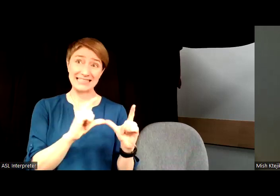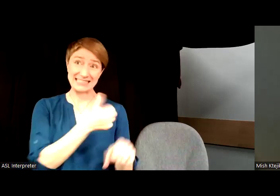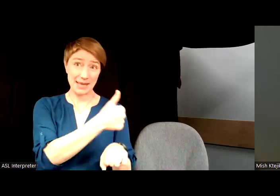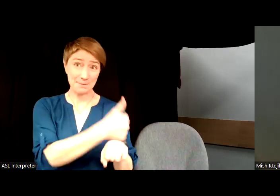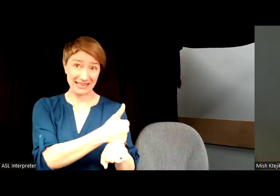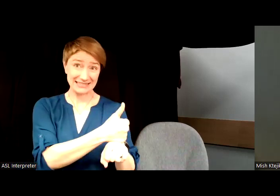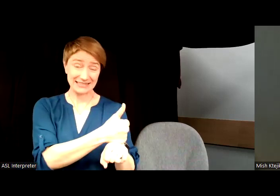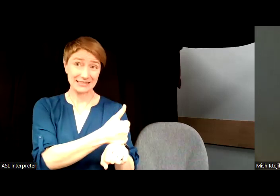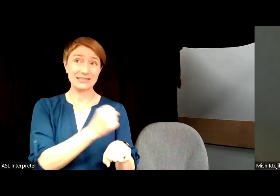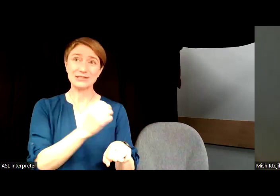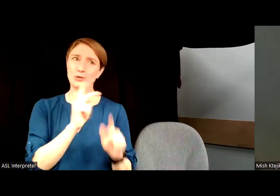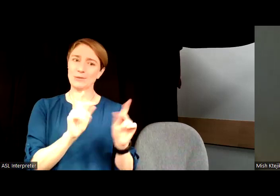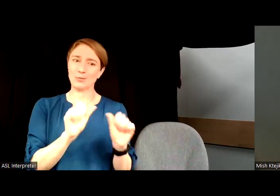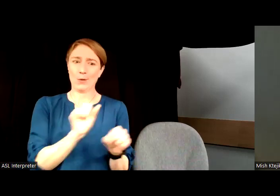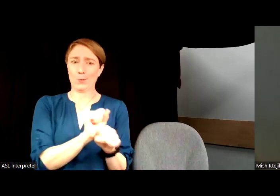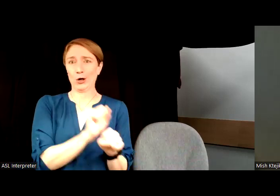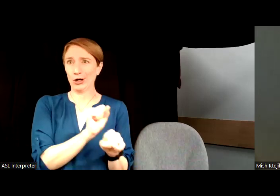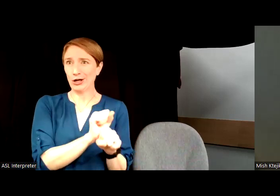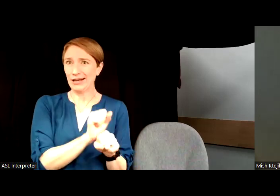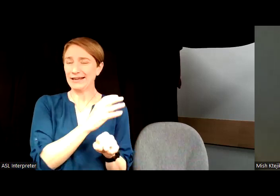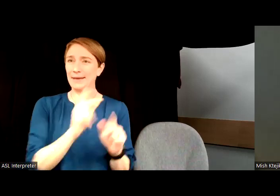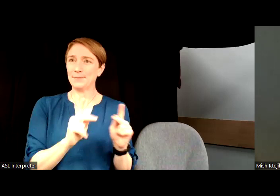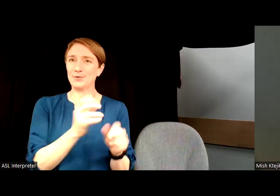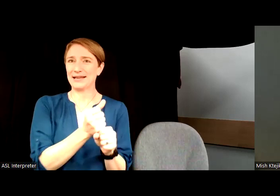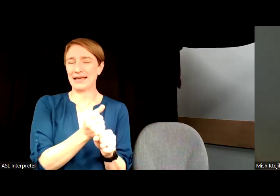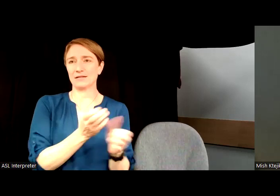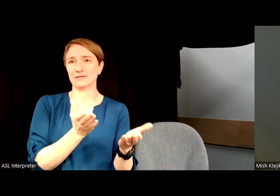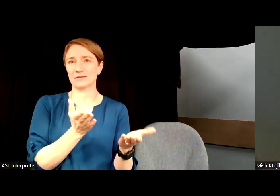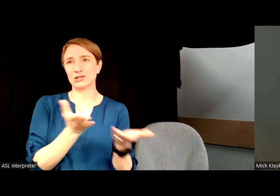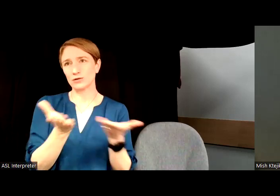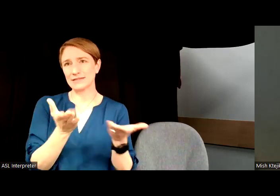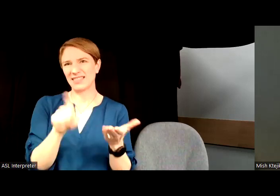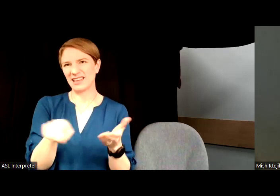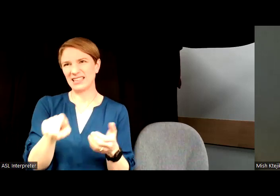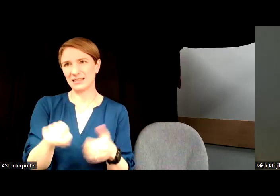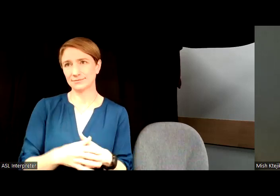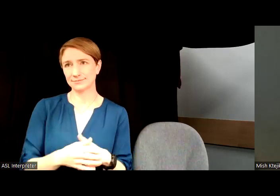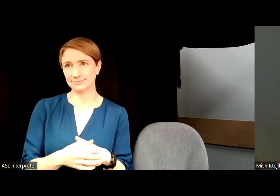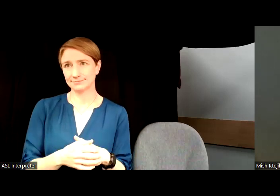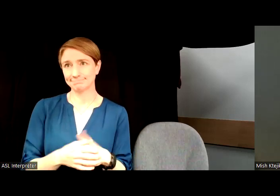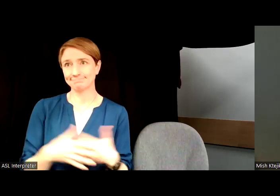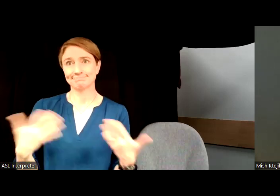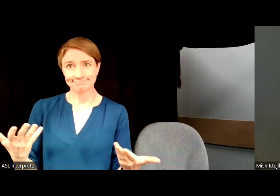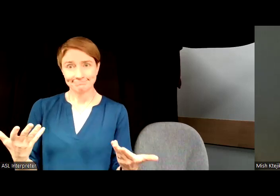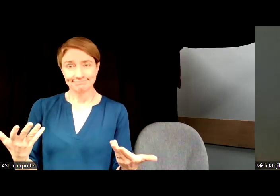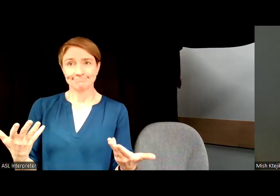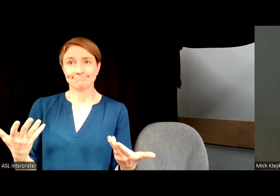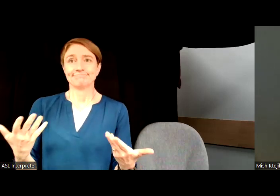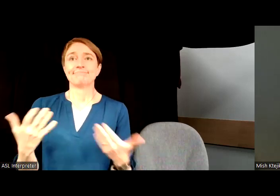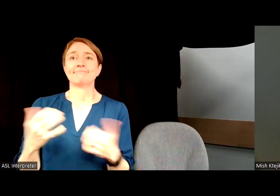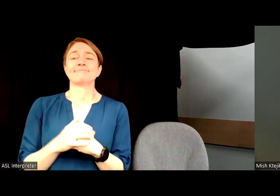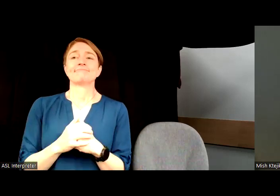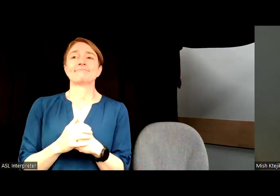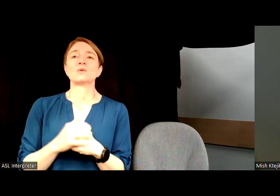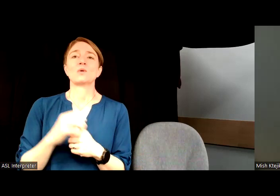place so that people can work and people can get the services they need? So I believe